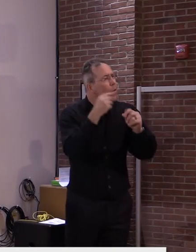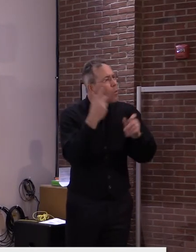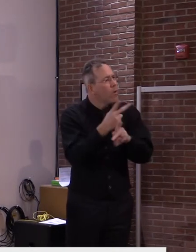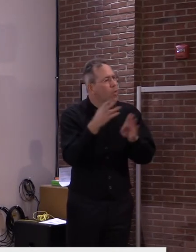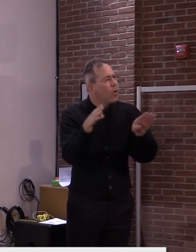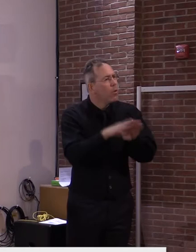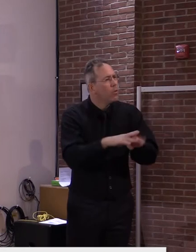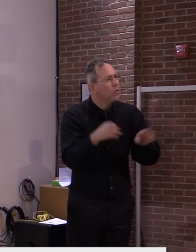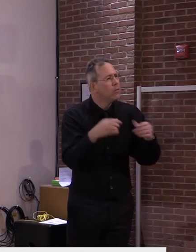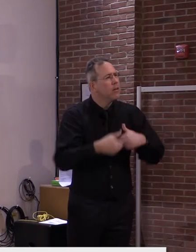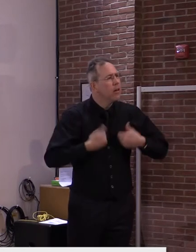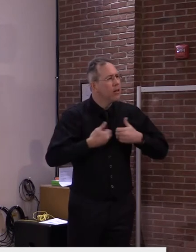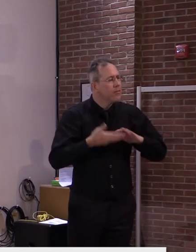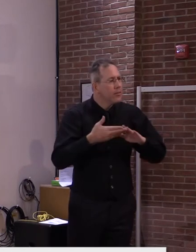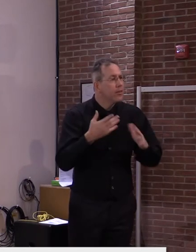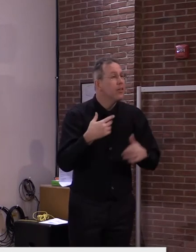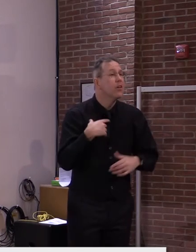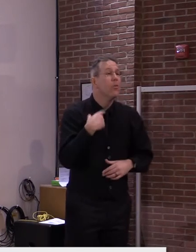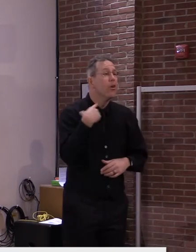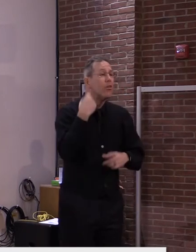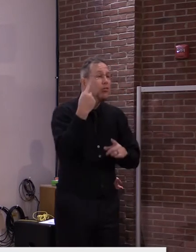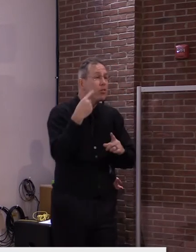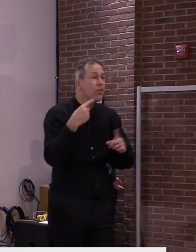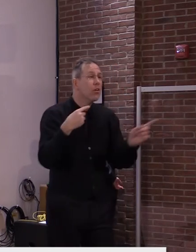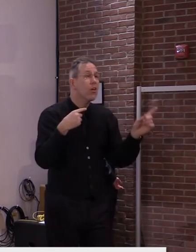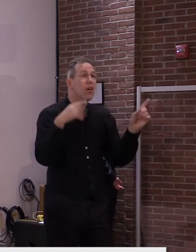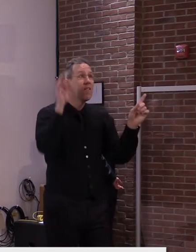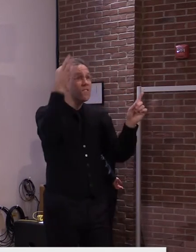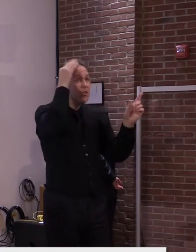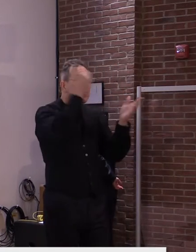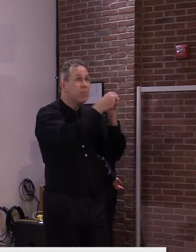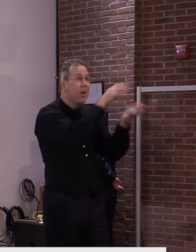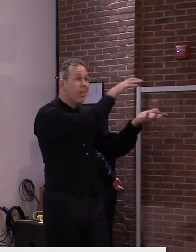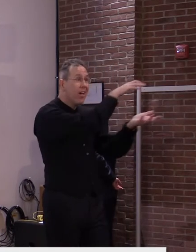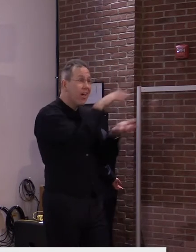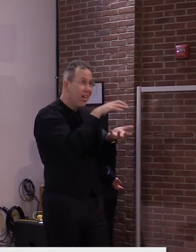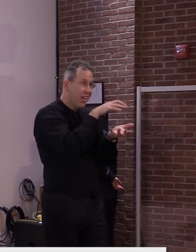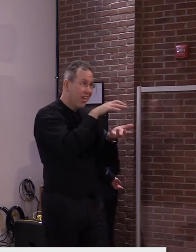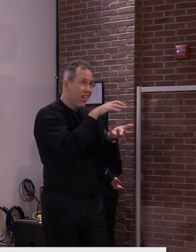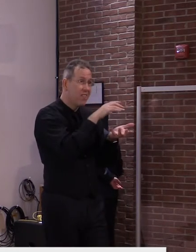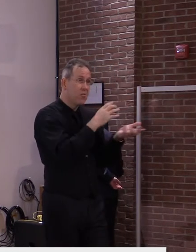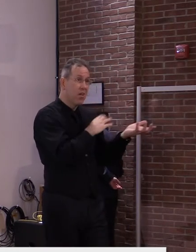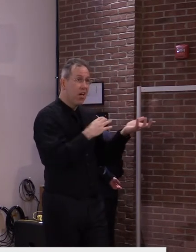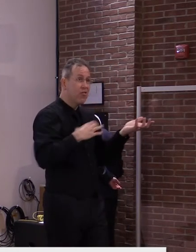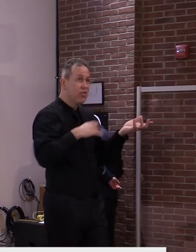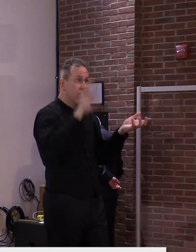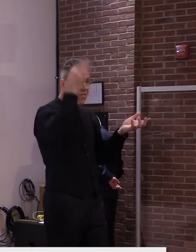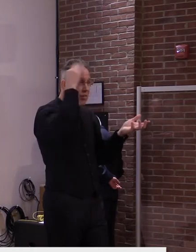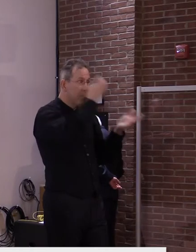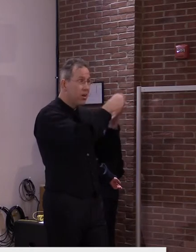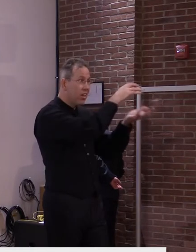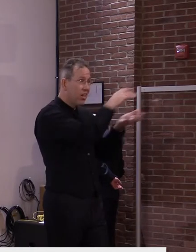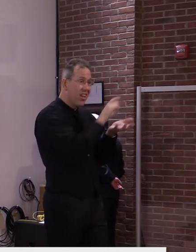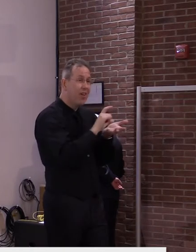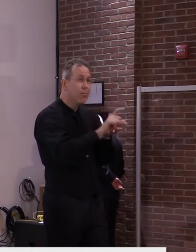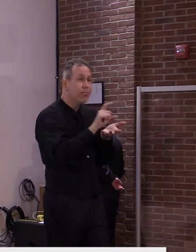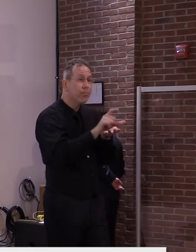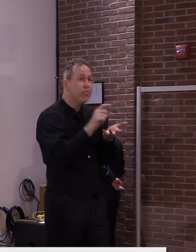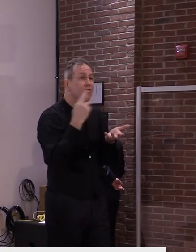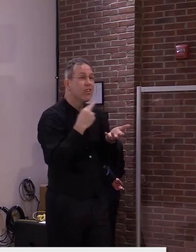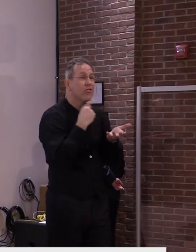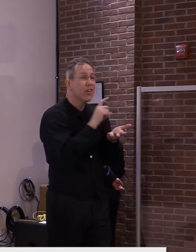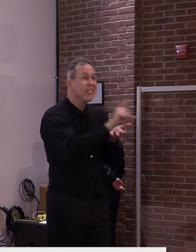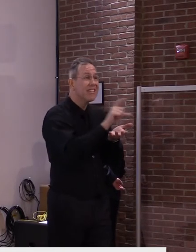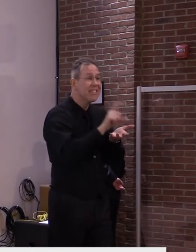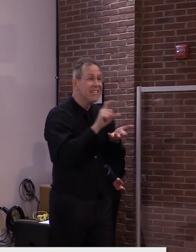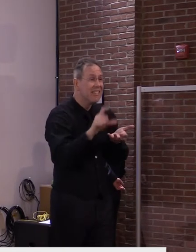stimulus relief funds, recovery funds we've received from Congress, we've been able to point a lot of them in the direction to make sure that